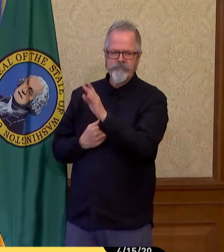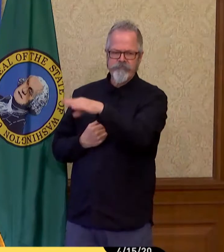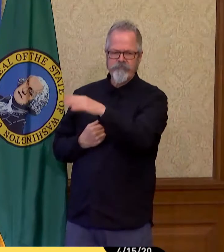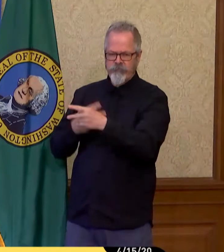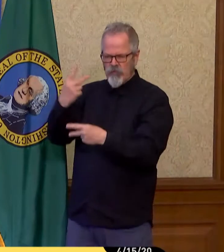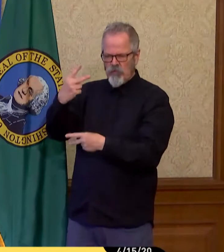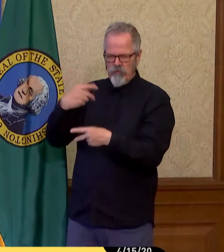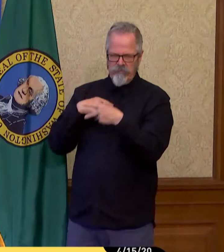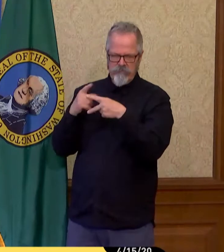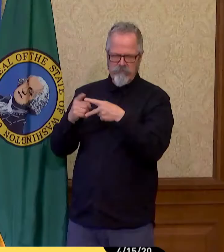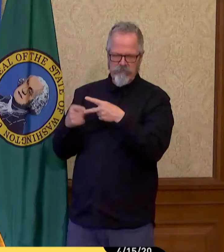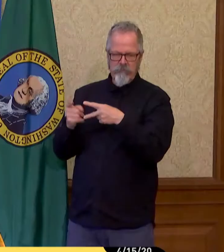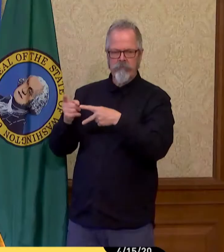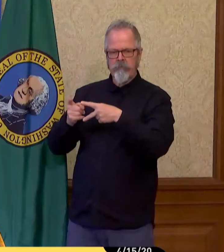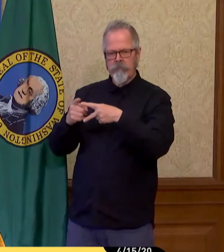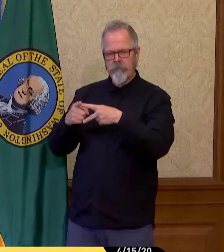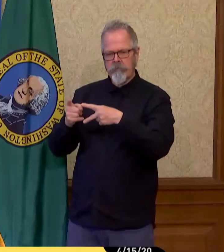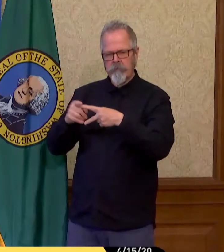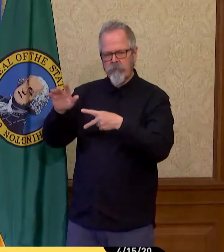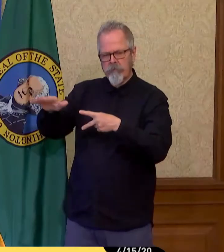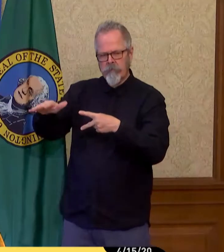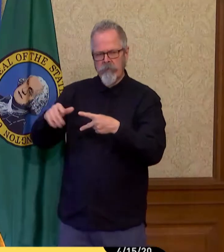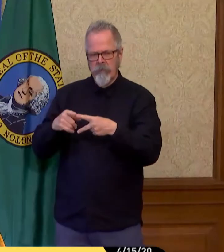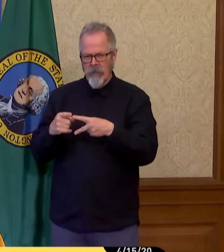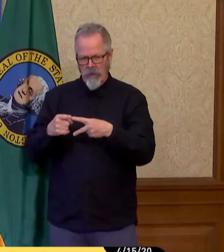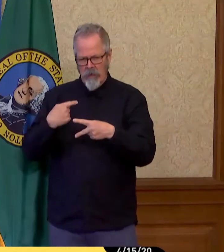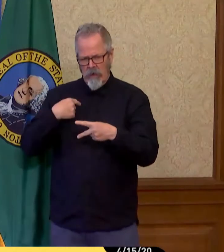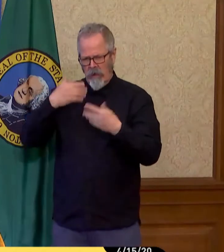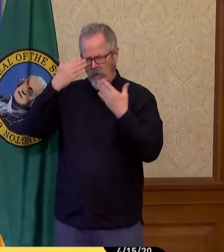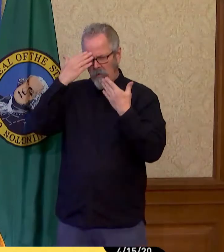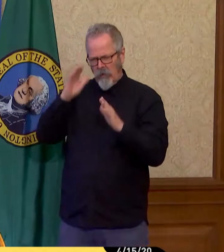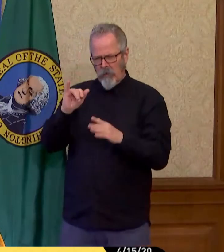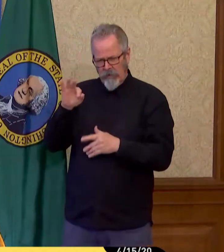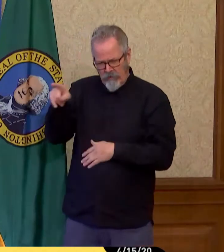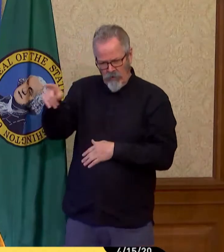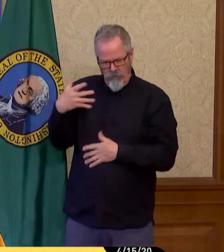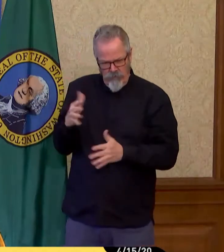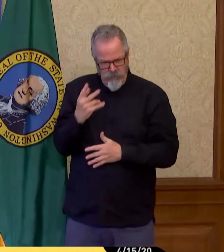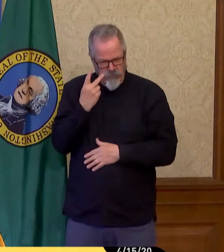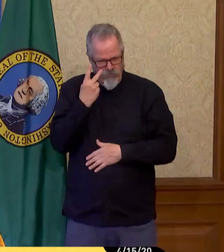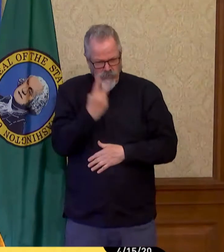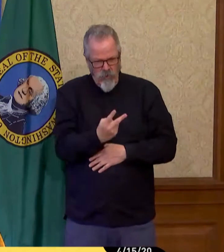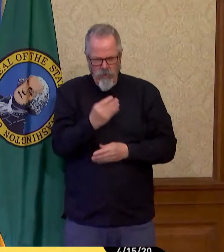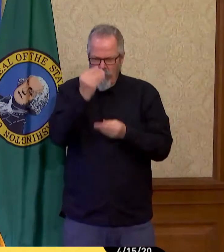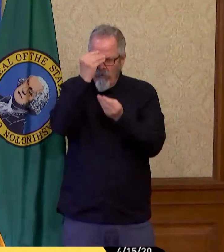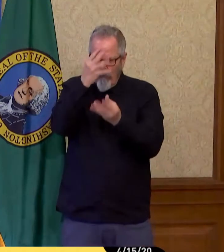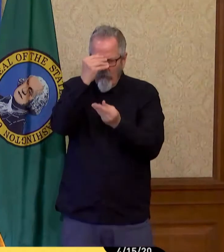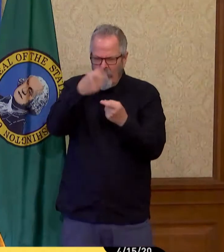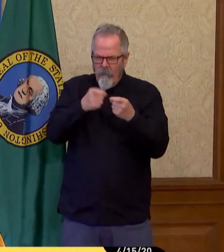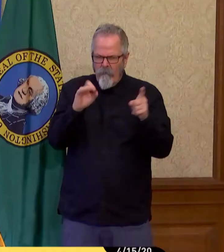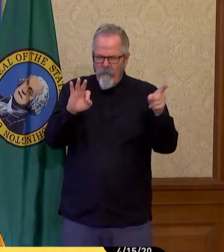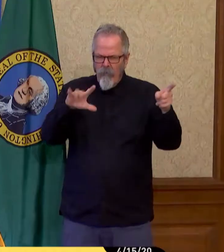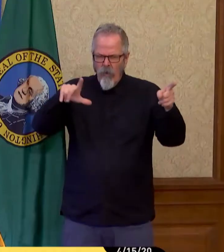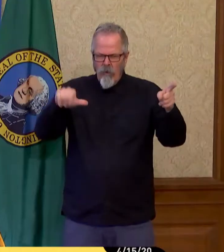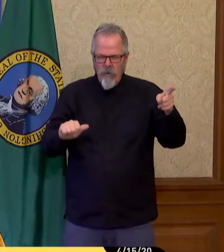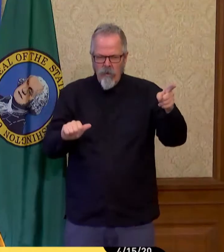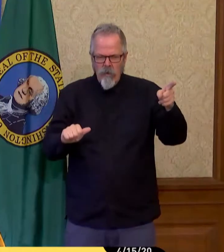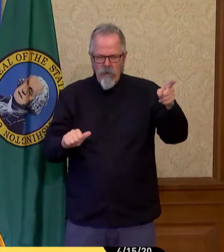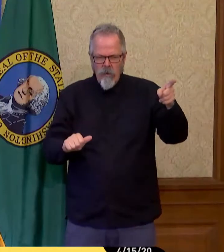that in Florida, there was, under very similar circumstances, a nonviolent drug offender released for the same reasons